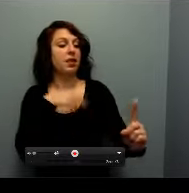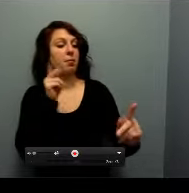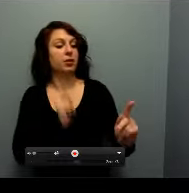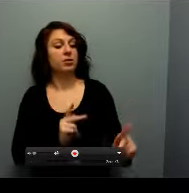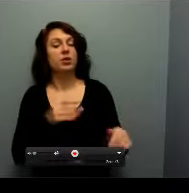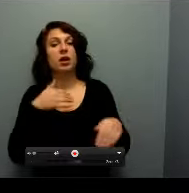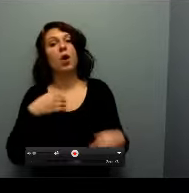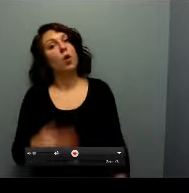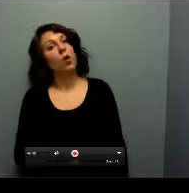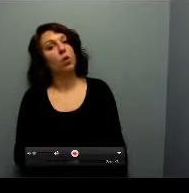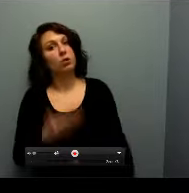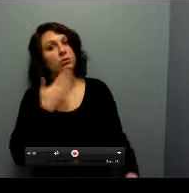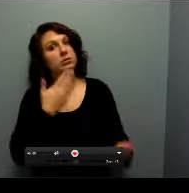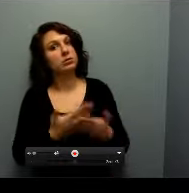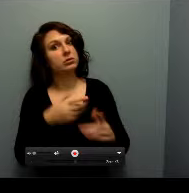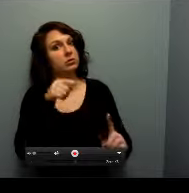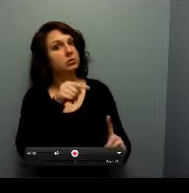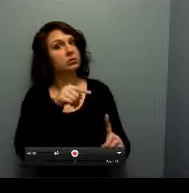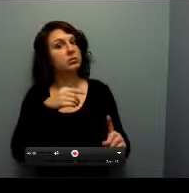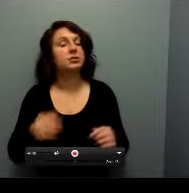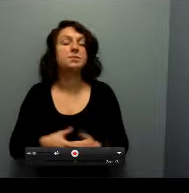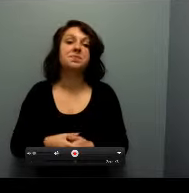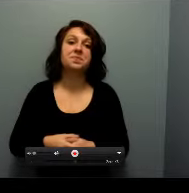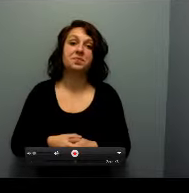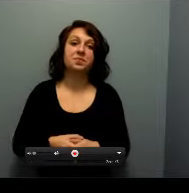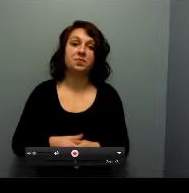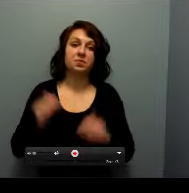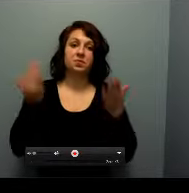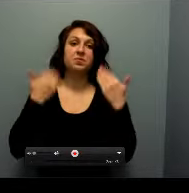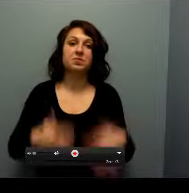Then we have the recency effect.